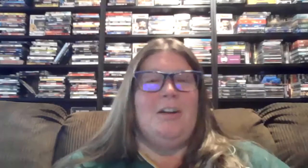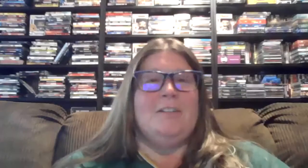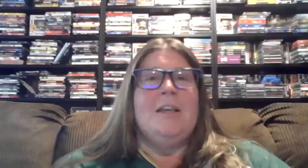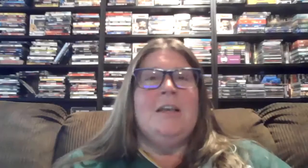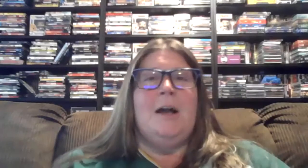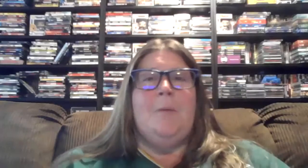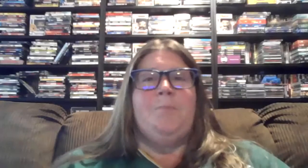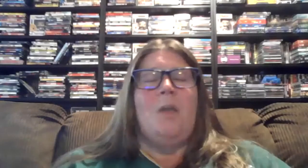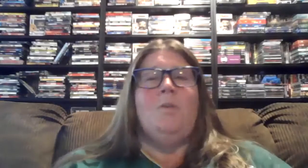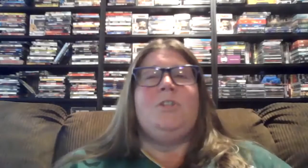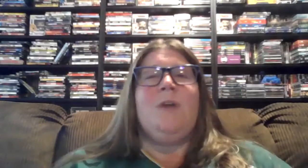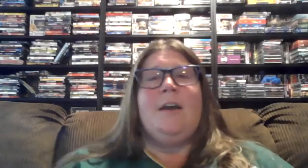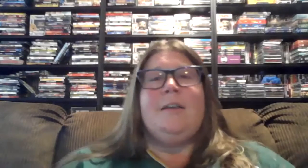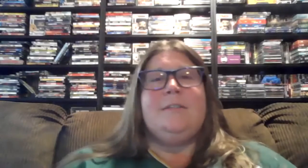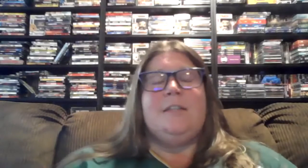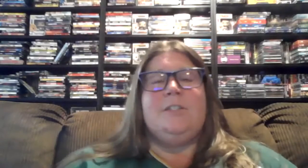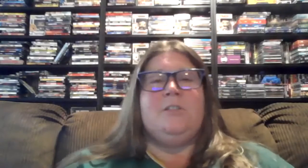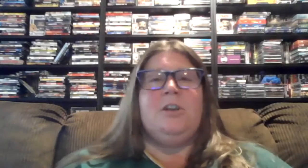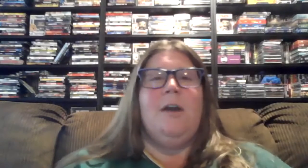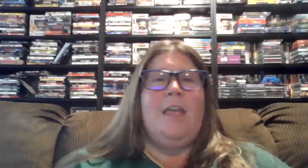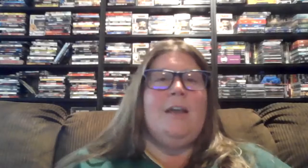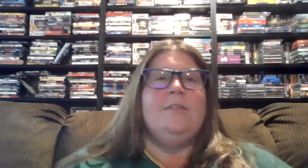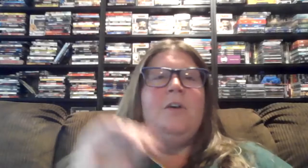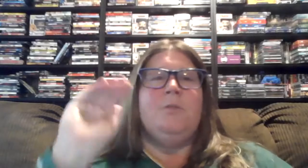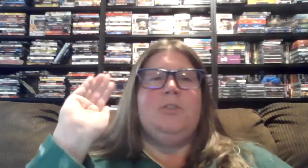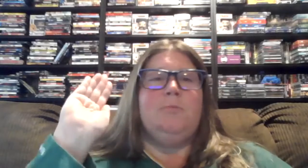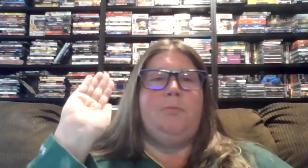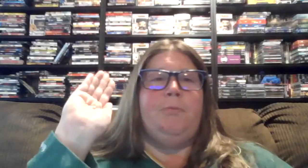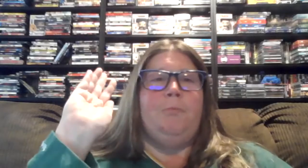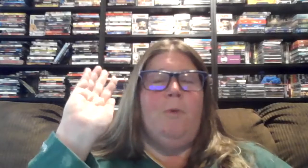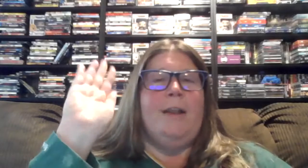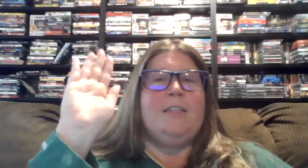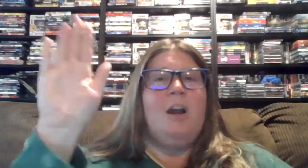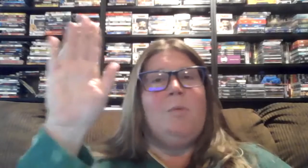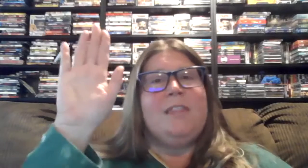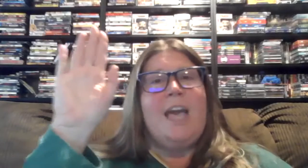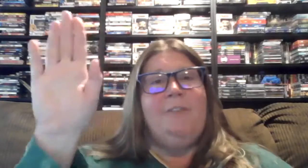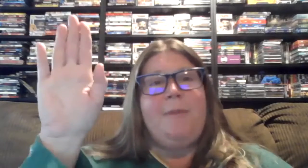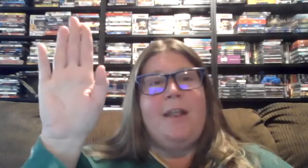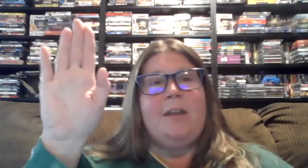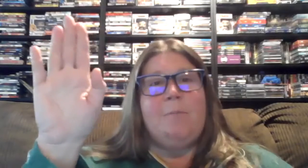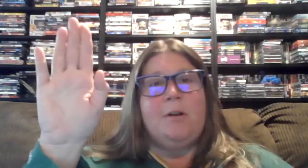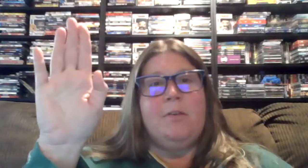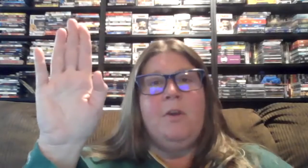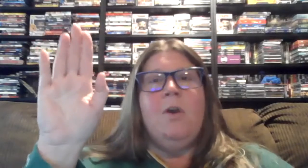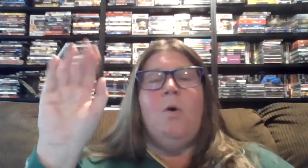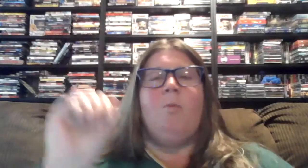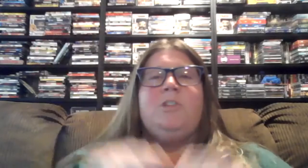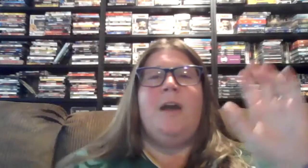start. Would you guys just show of hands? Would you want to start with the alphabet and numbers, or would you rather